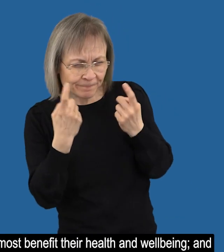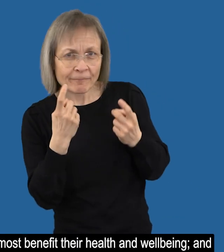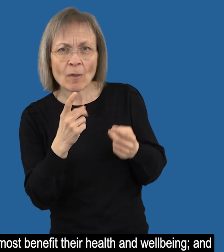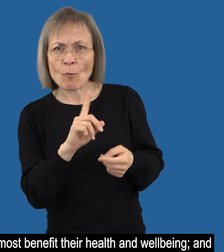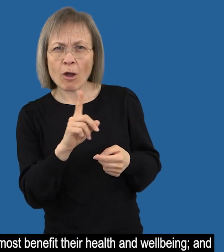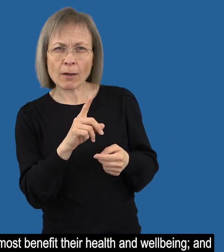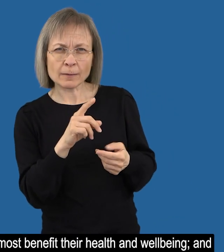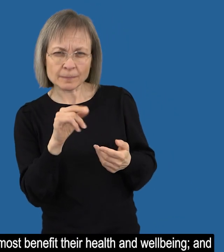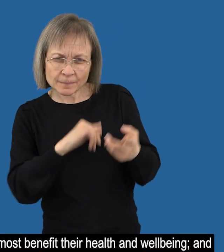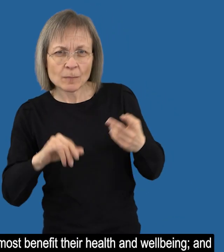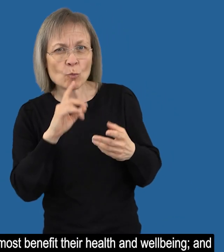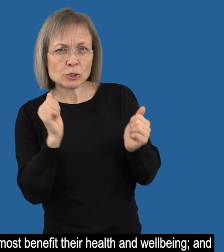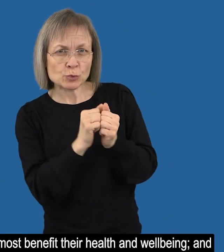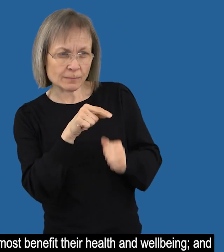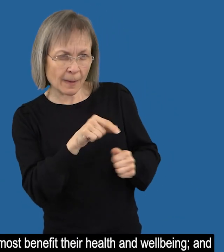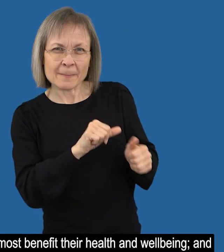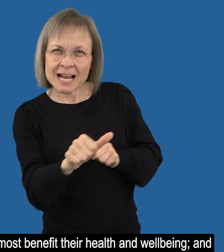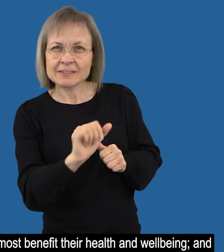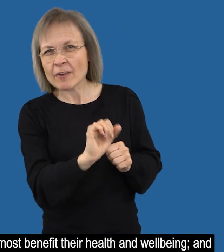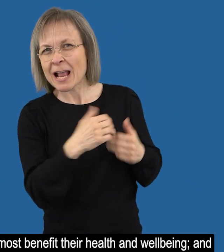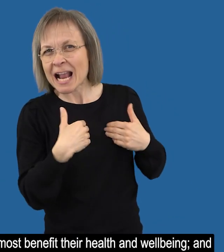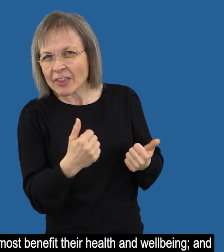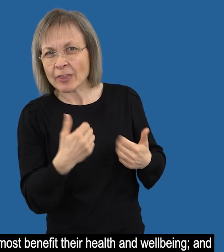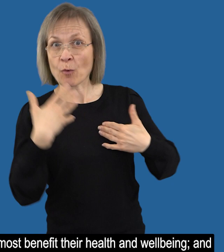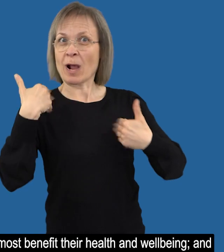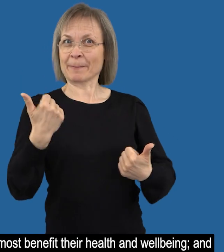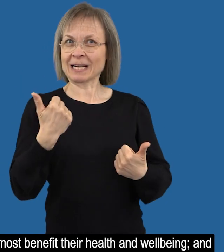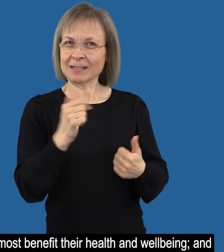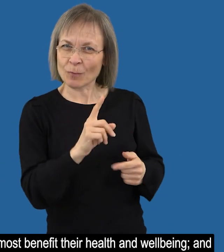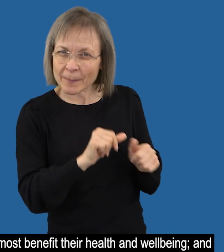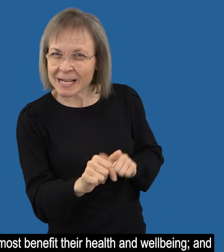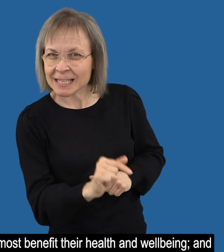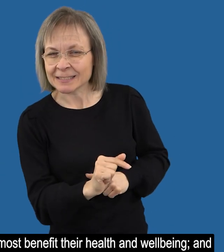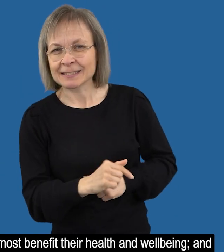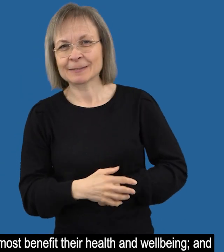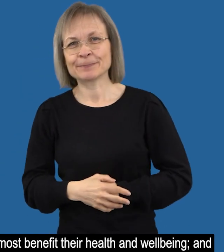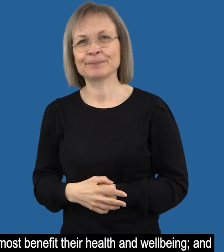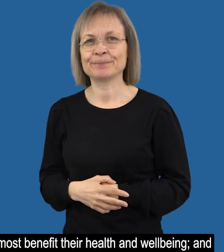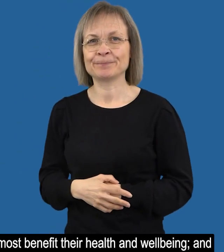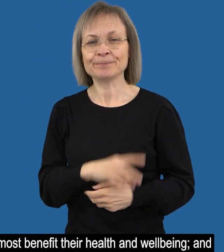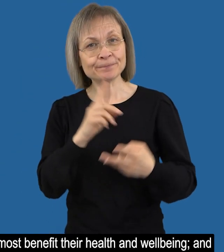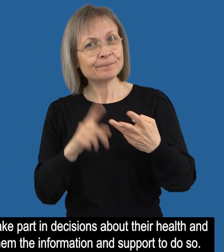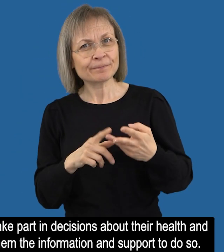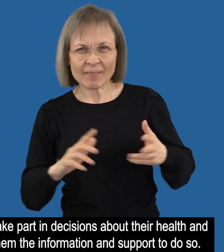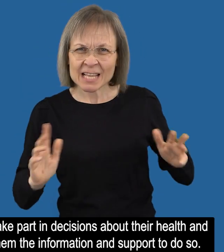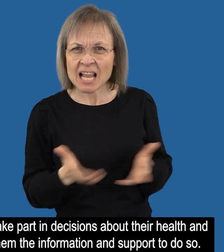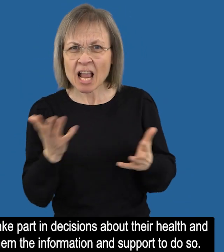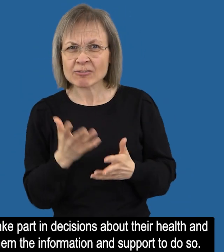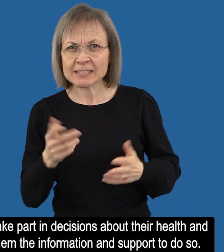considers what would most benefit their health and well-being, and encourages them to take part in decisions about their health and